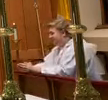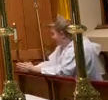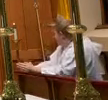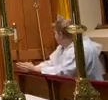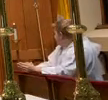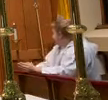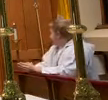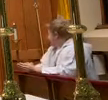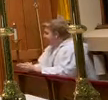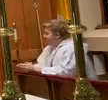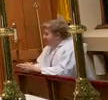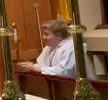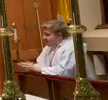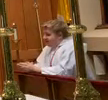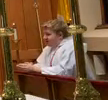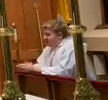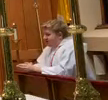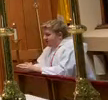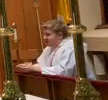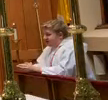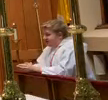Amen. The body of Christ.